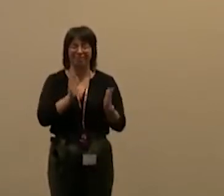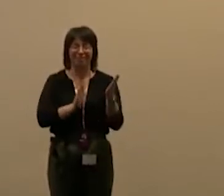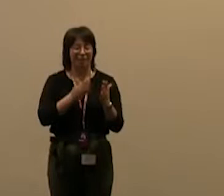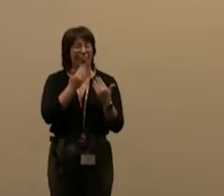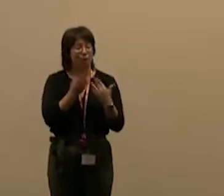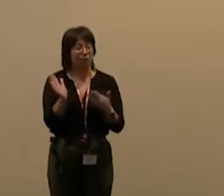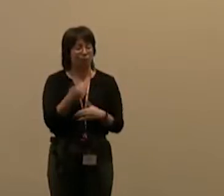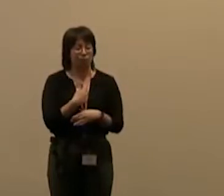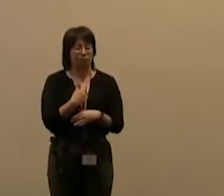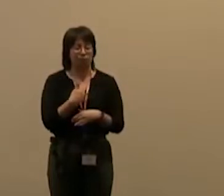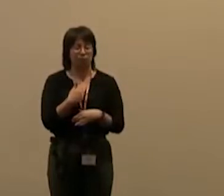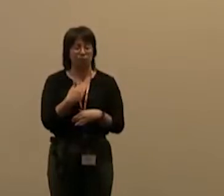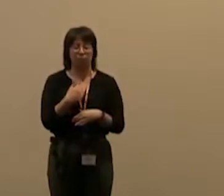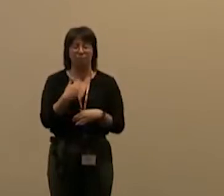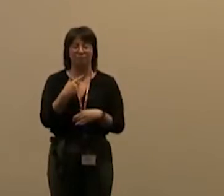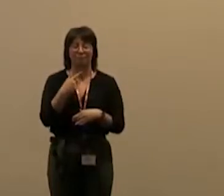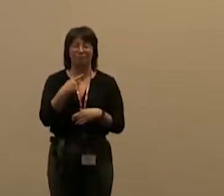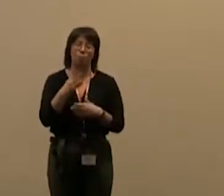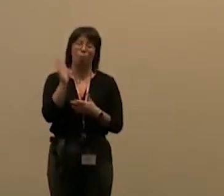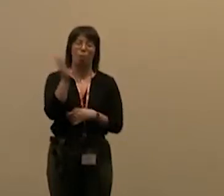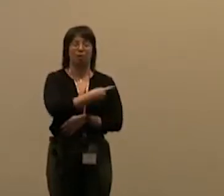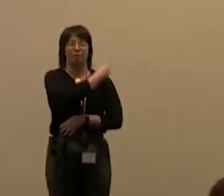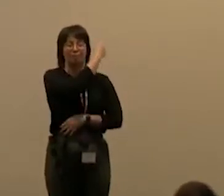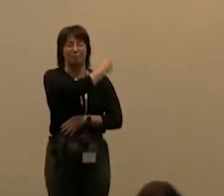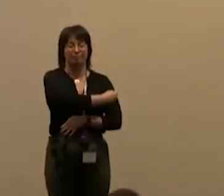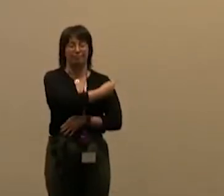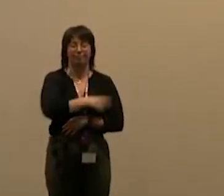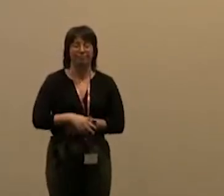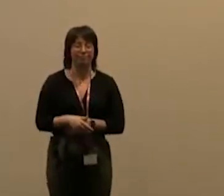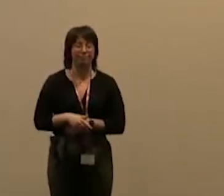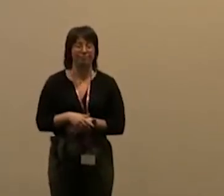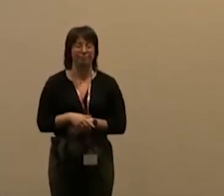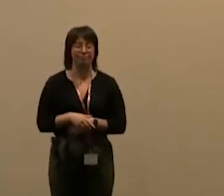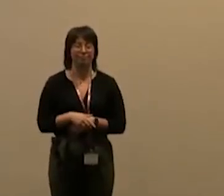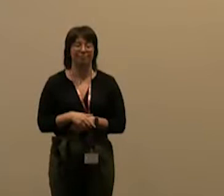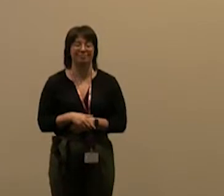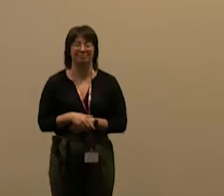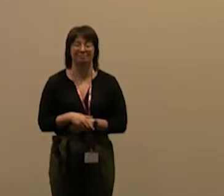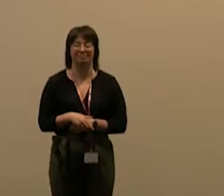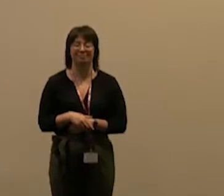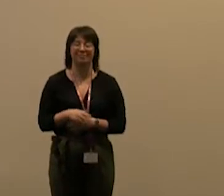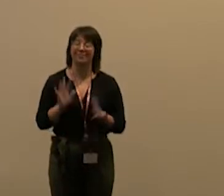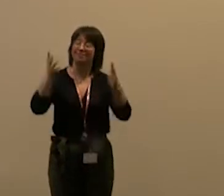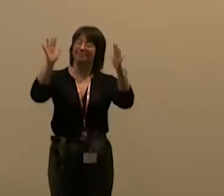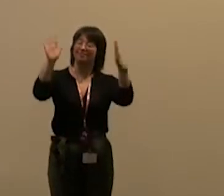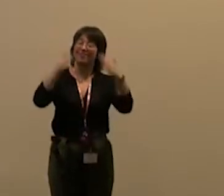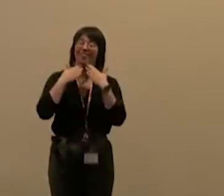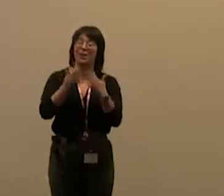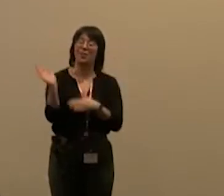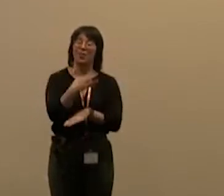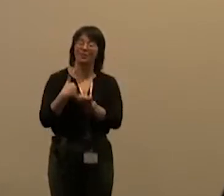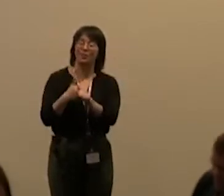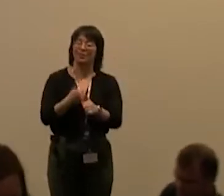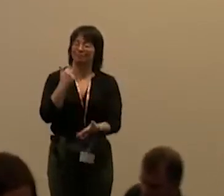you to everyone, Microsoft, HSO, Proximo, PwC, everyone that you're seeing here. Just a big round of applause, and thank you to all of our